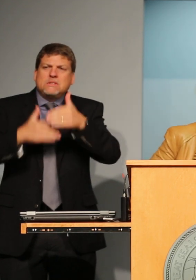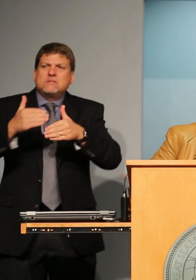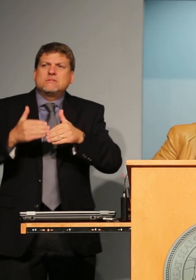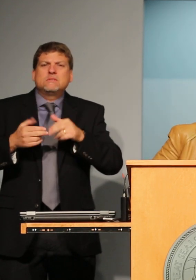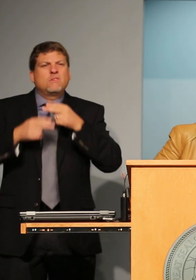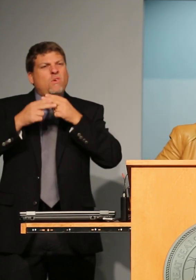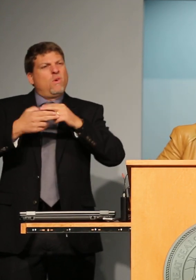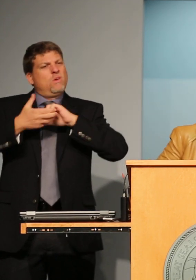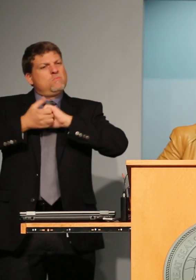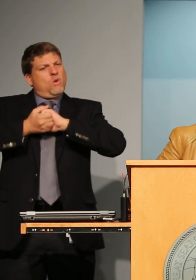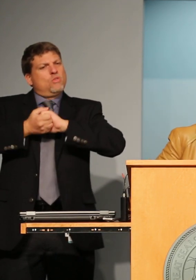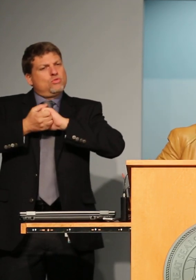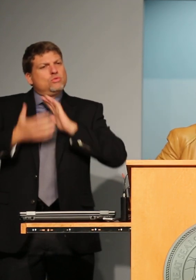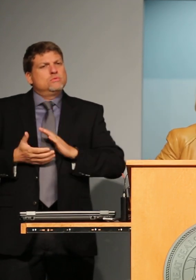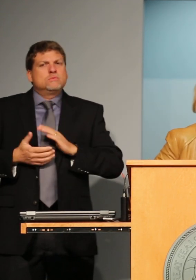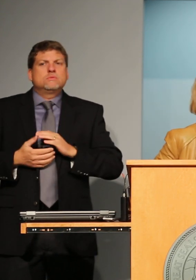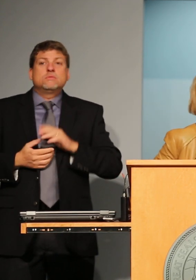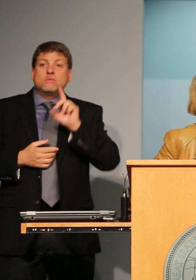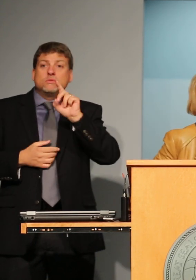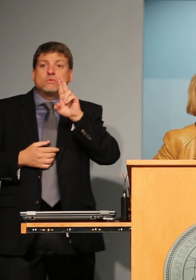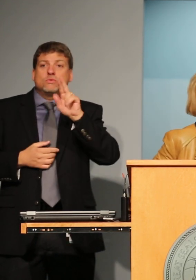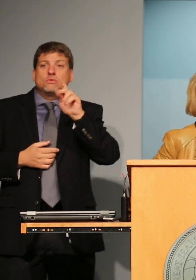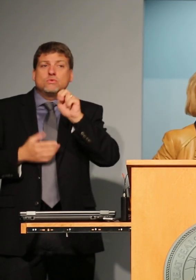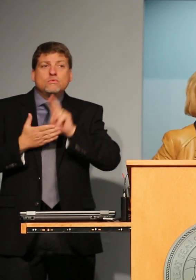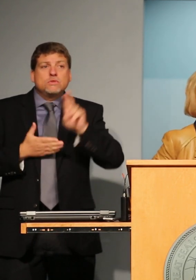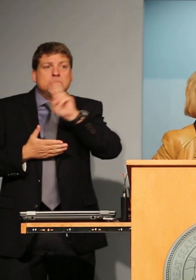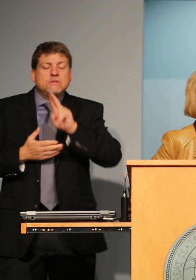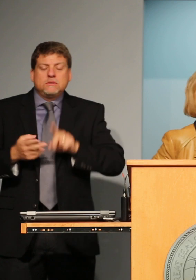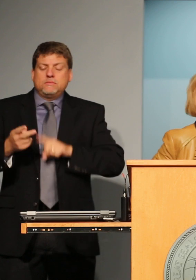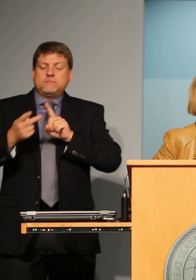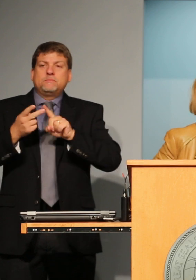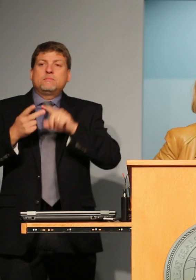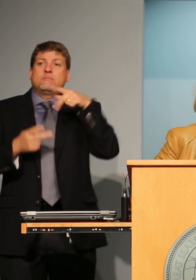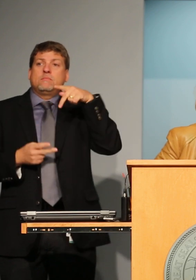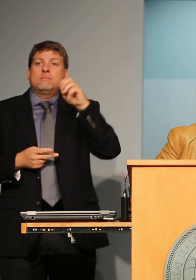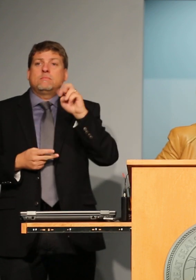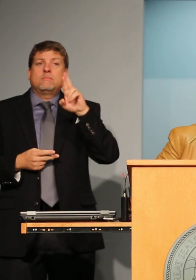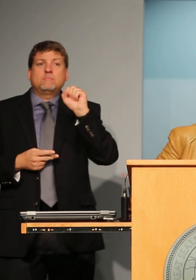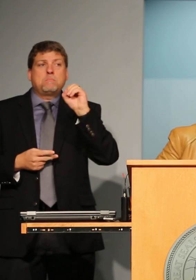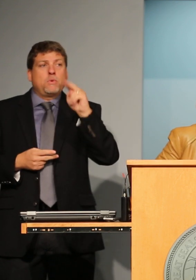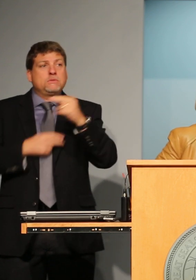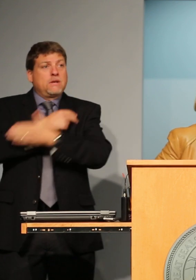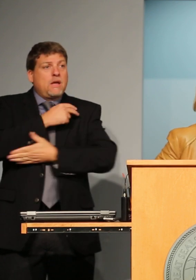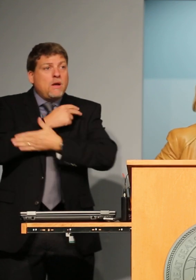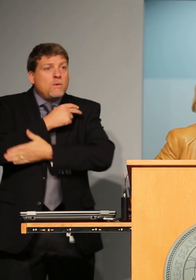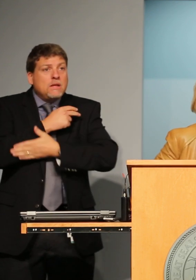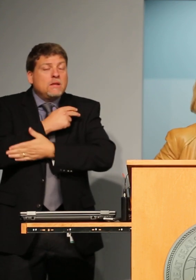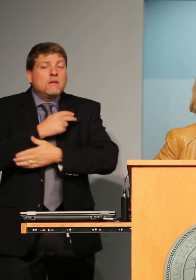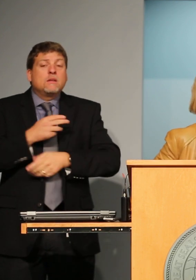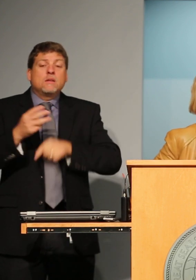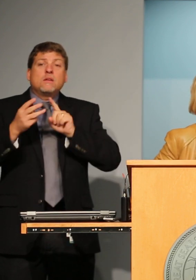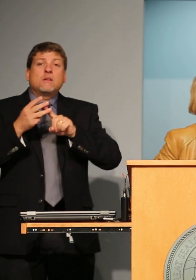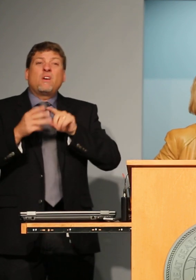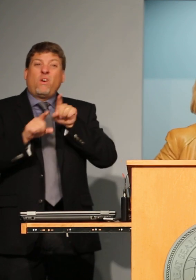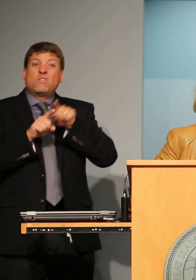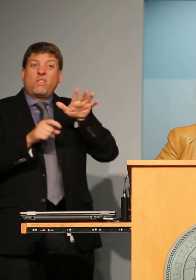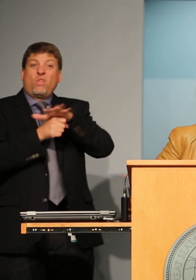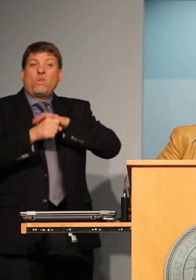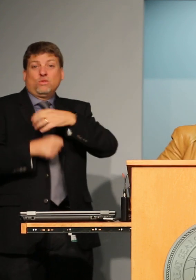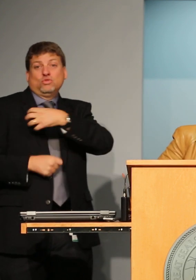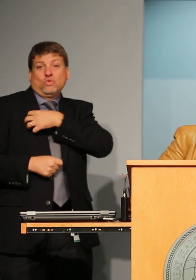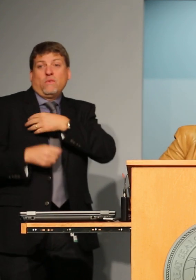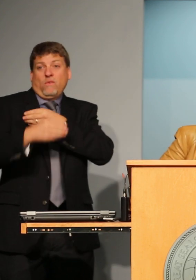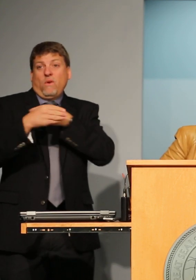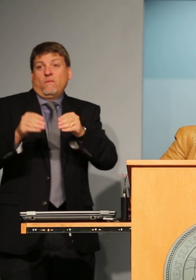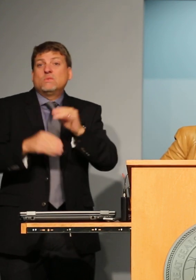in Person County, both in the local Department of Public Health as well as with the Sheriff's Office. And at this time, we can